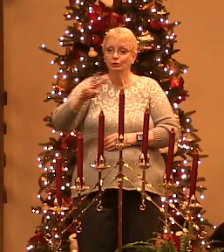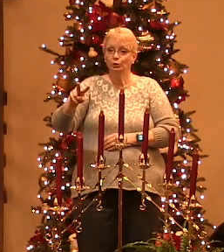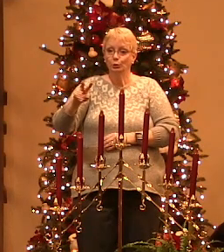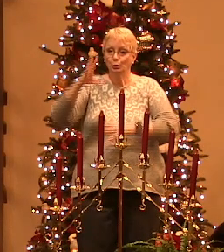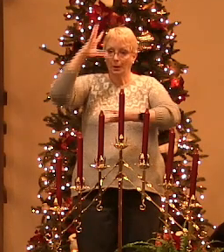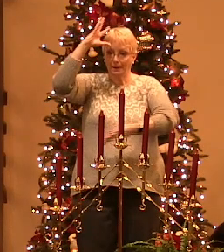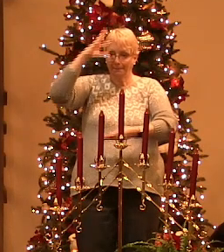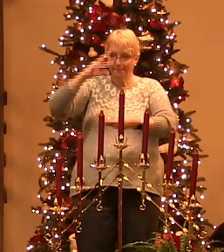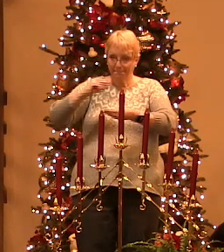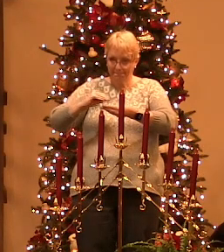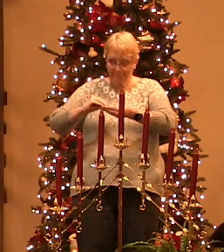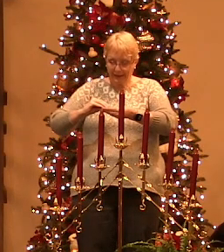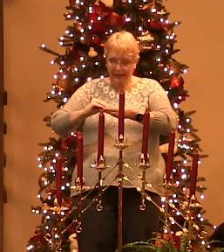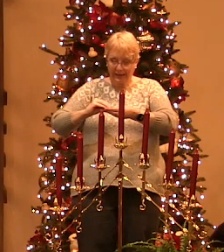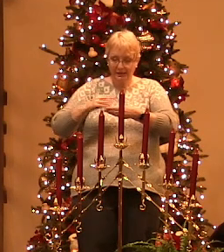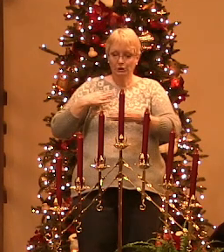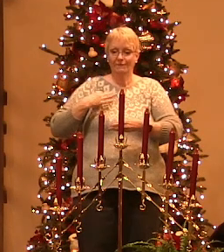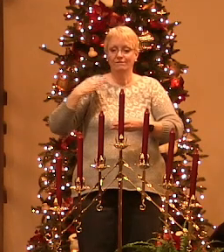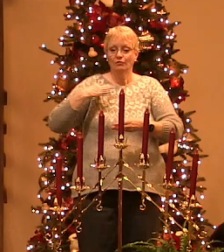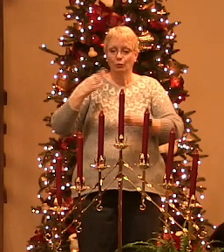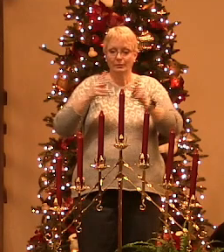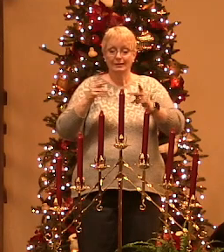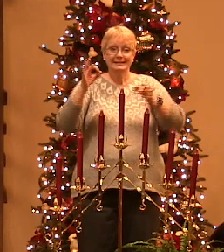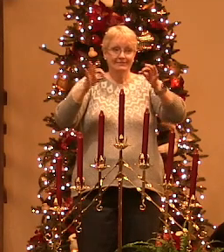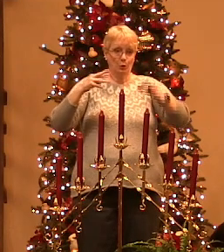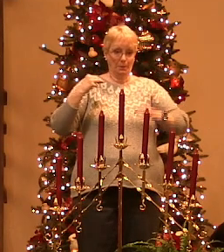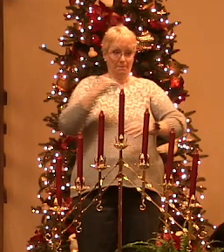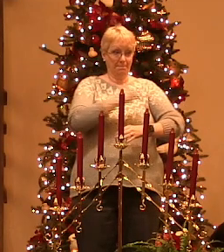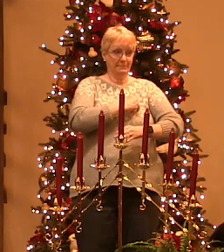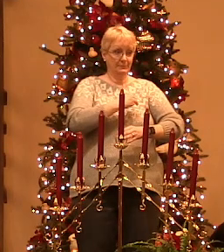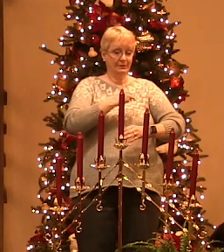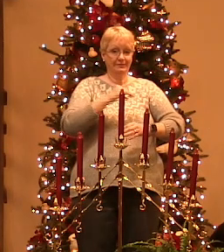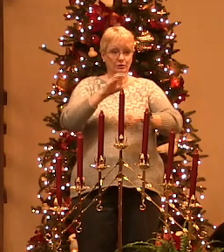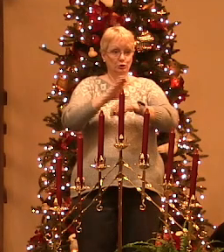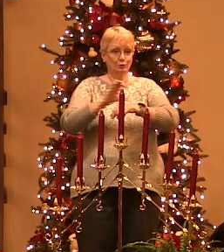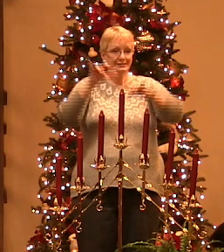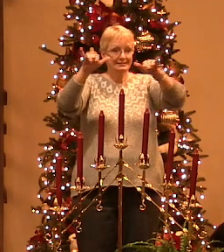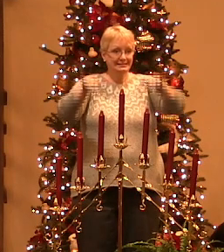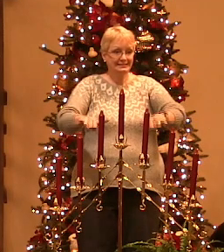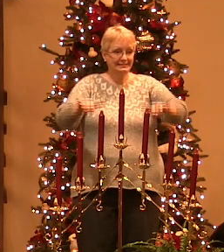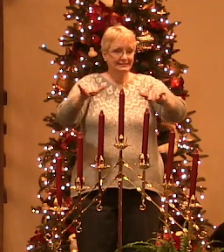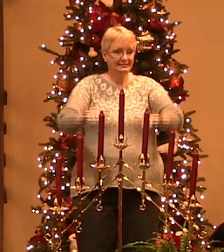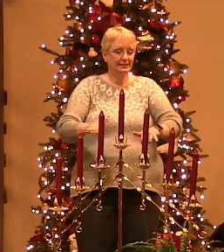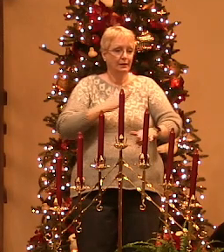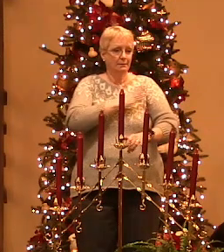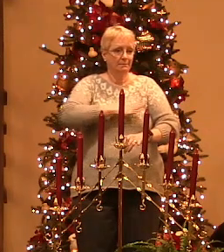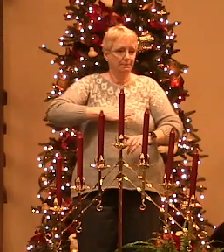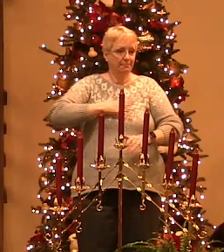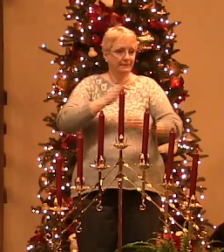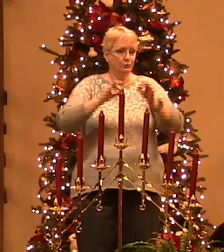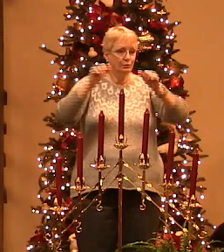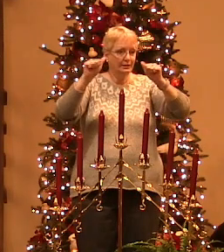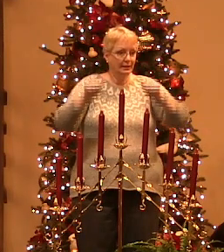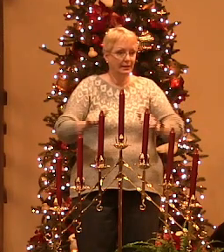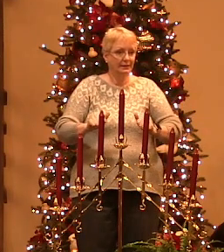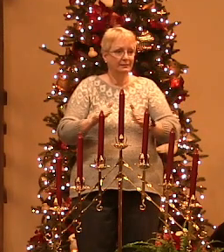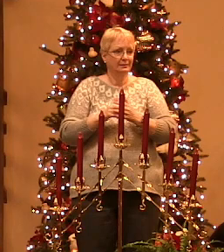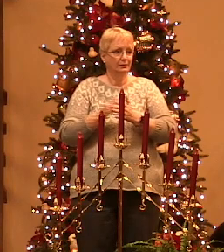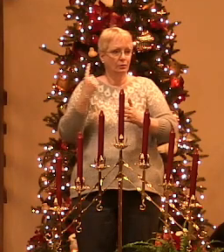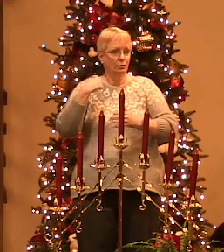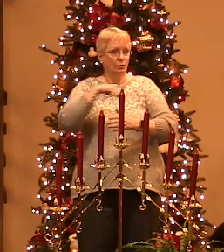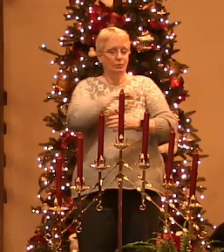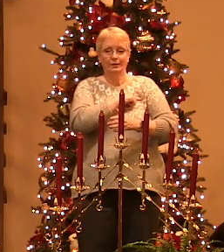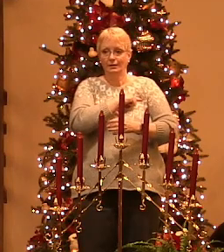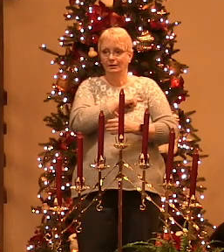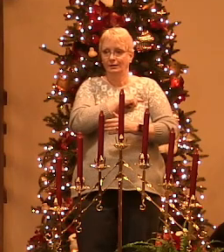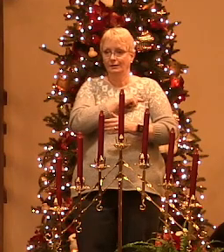2022 nominating report. If you're a member, please stay if you can. Please stay if you can't as well. We need 42